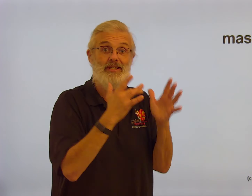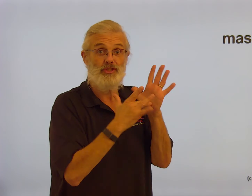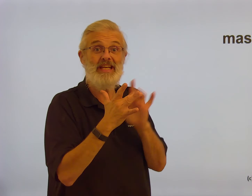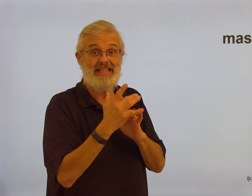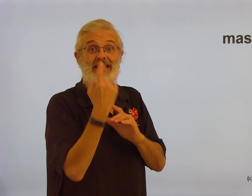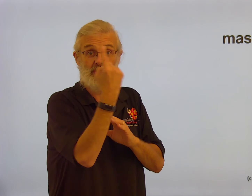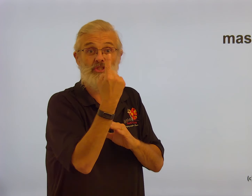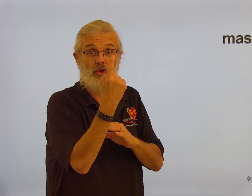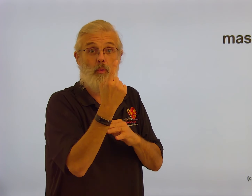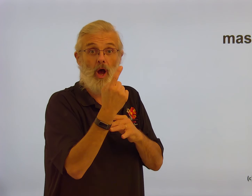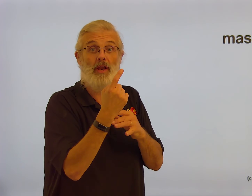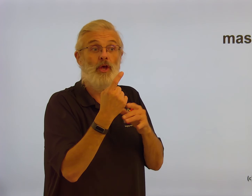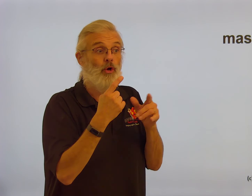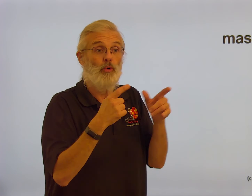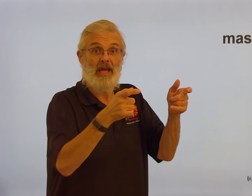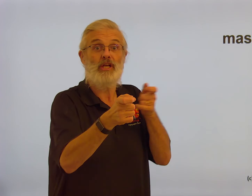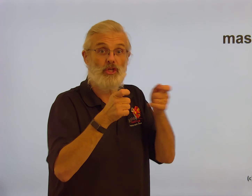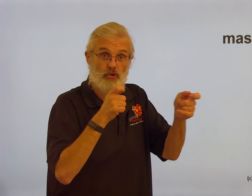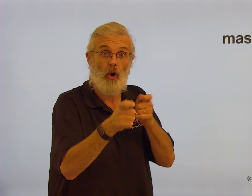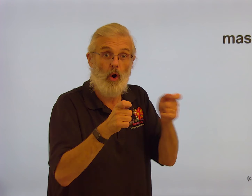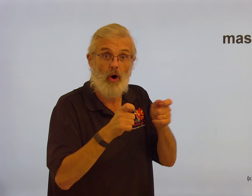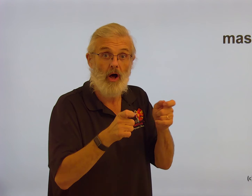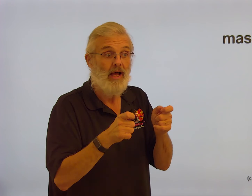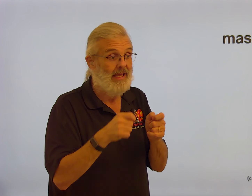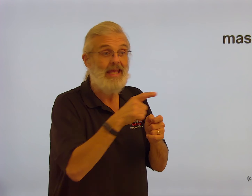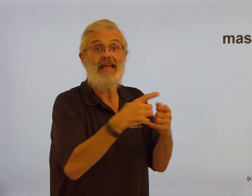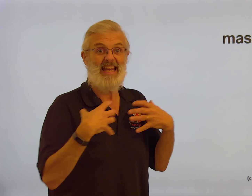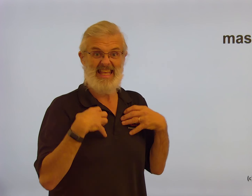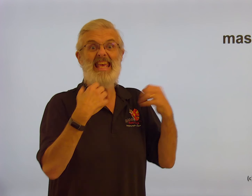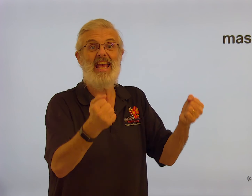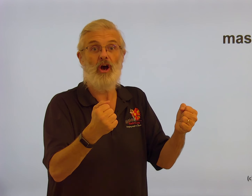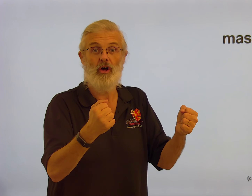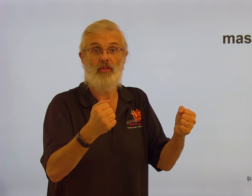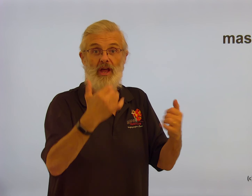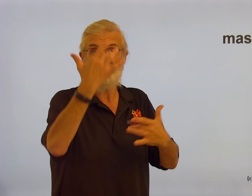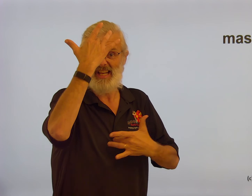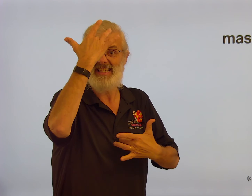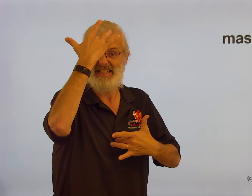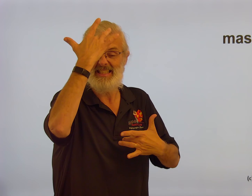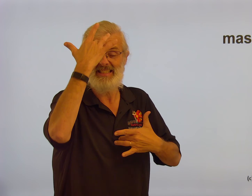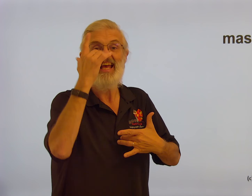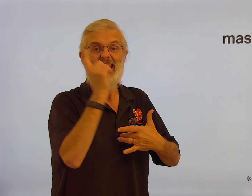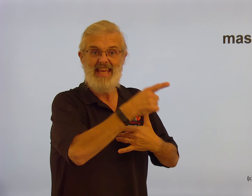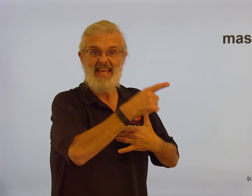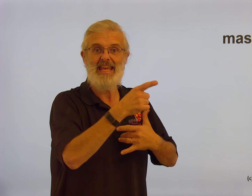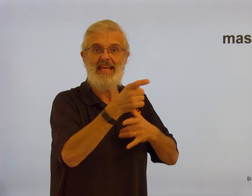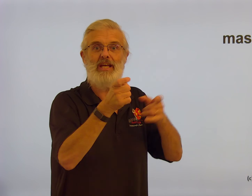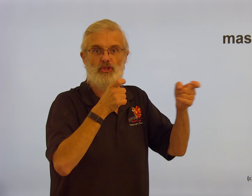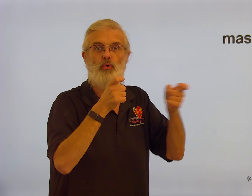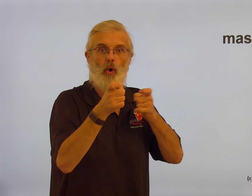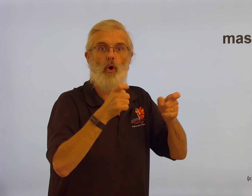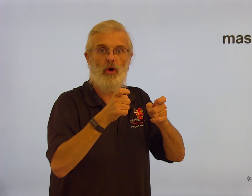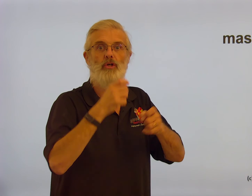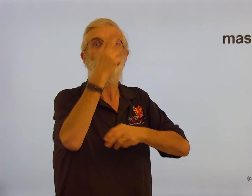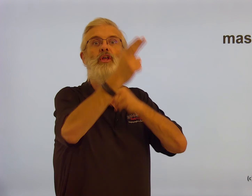Jesus is the one who can control he can heal their sicknesses he controls the